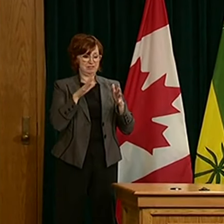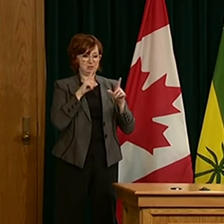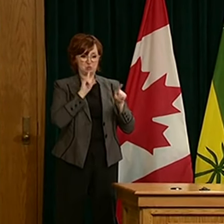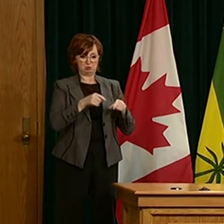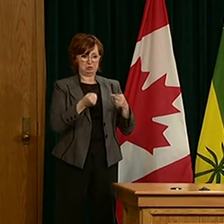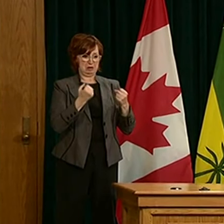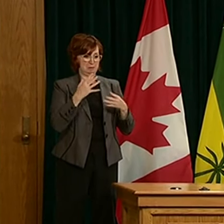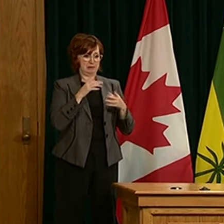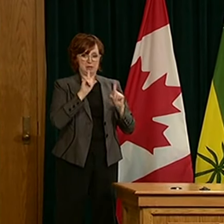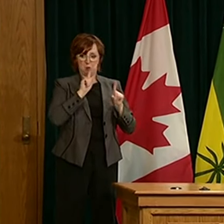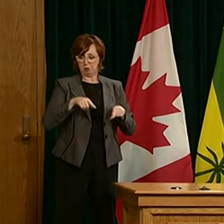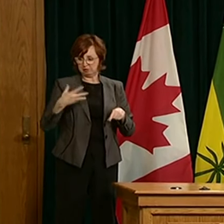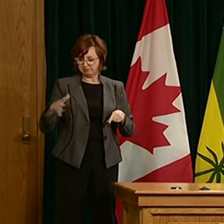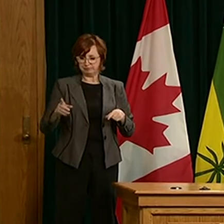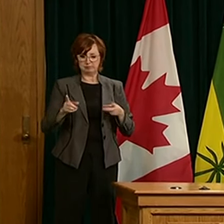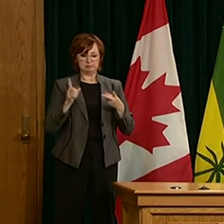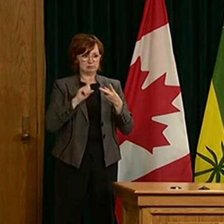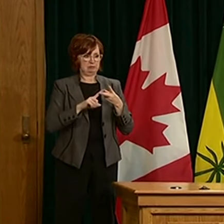order